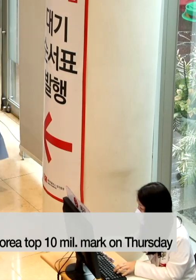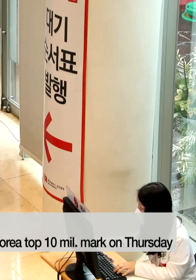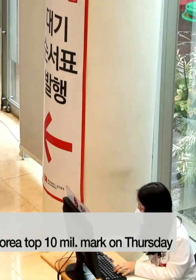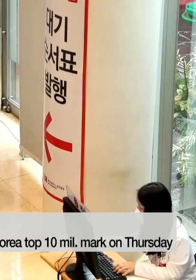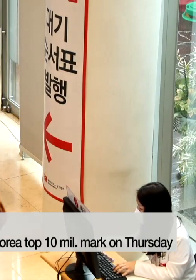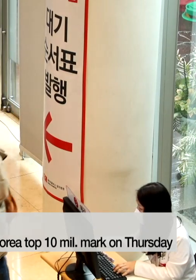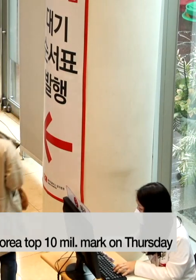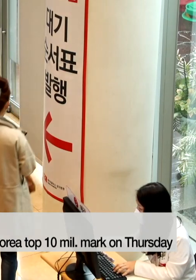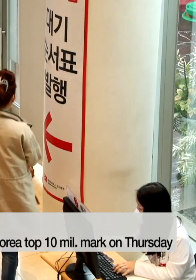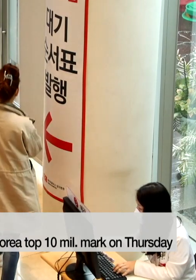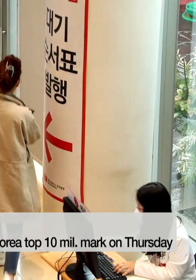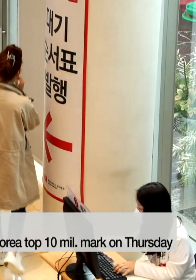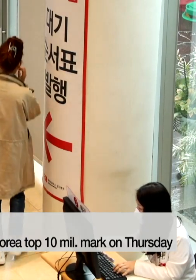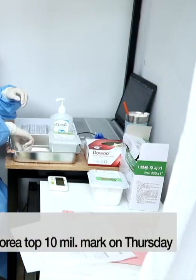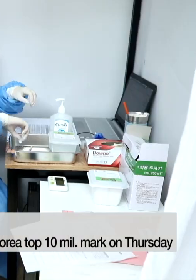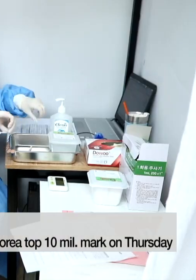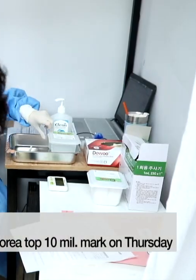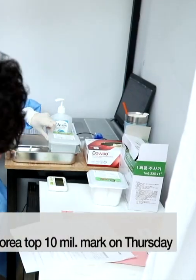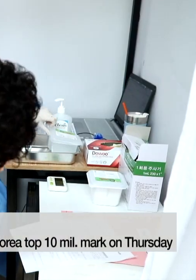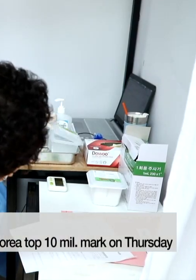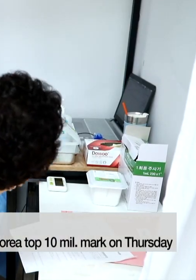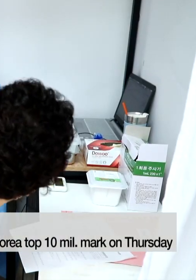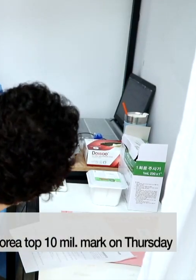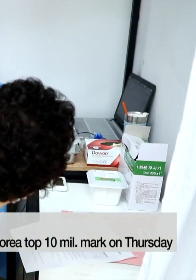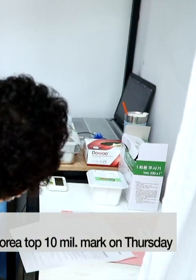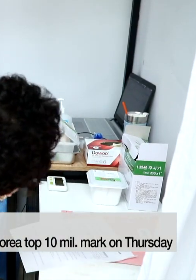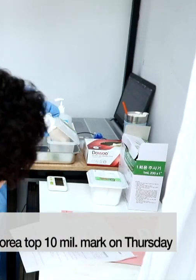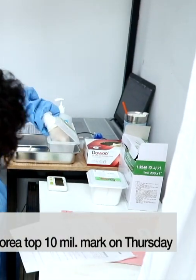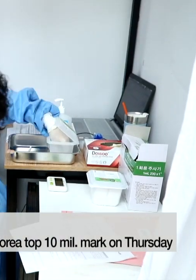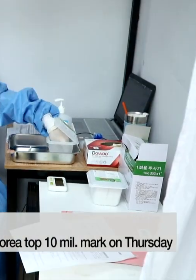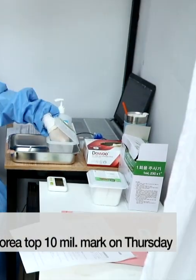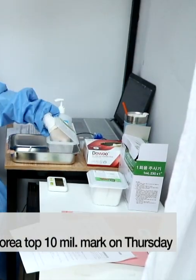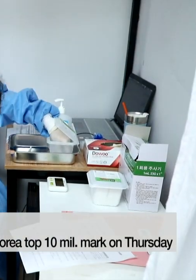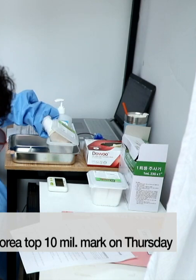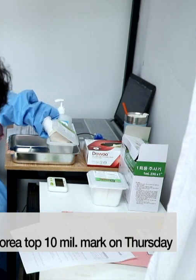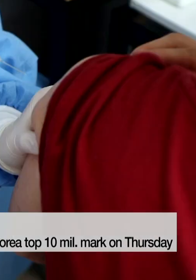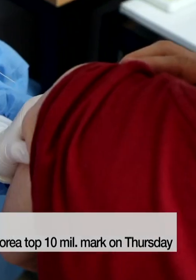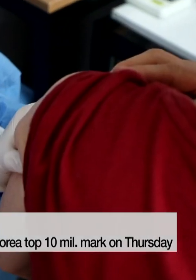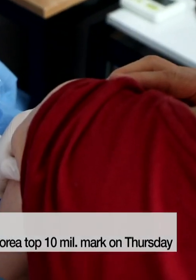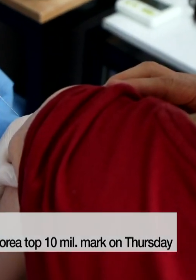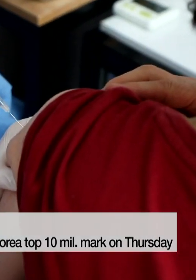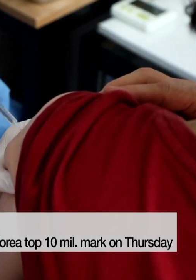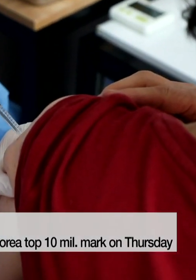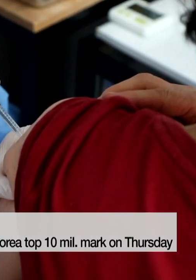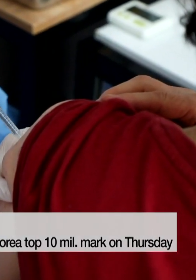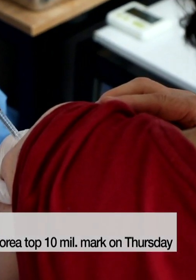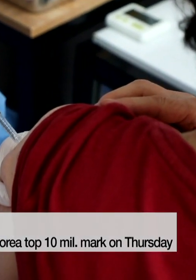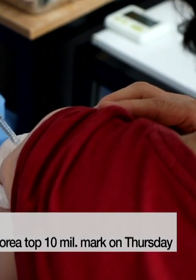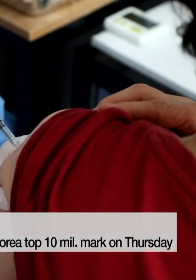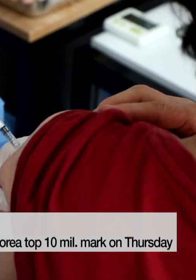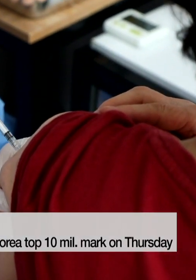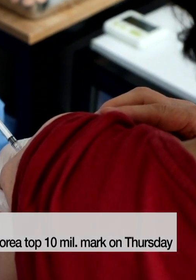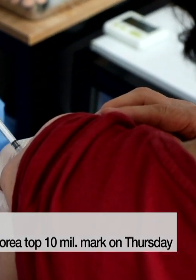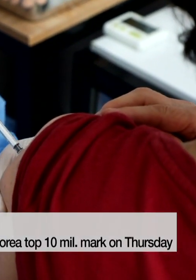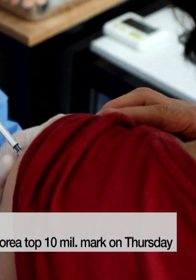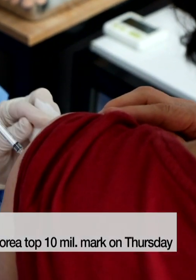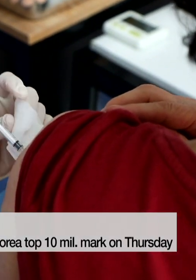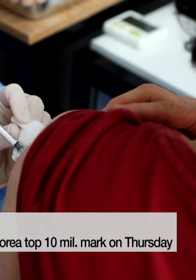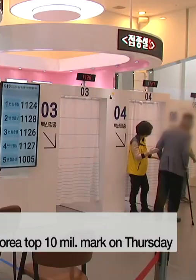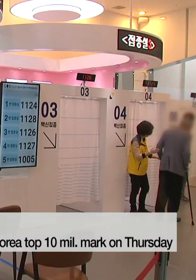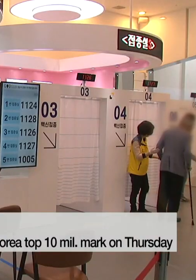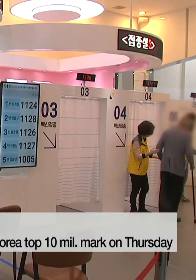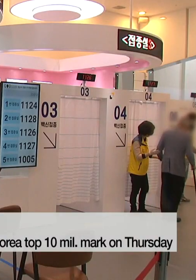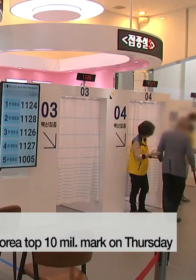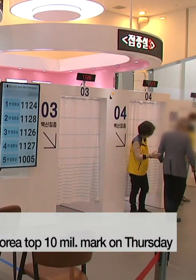of inoculating 14 million people by the end of this month and 36 million by September. The KDCA